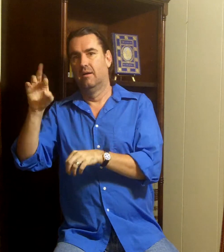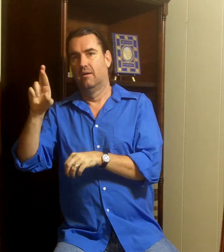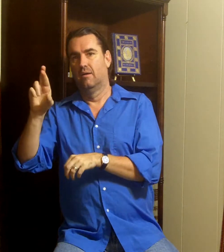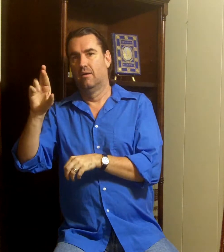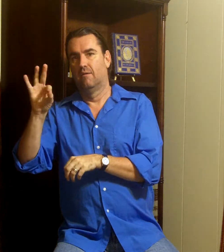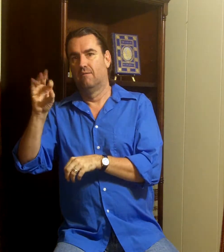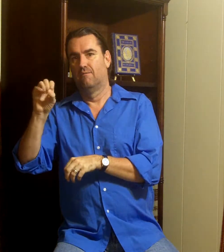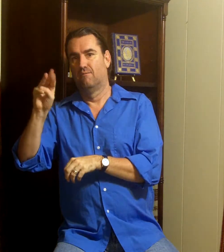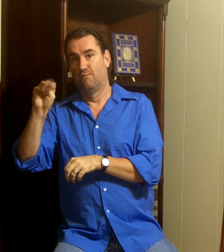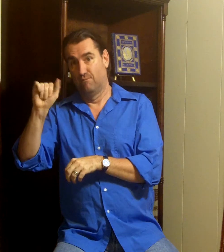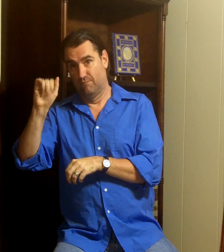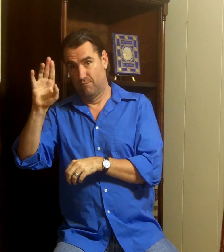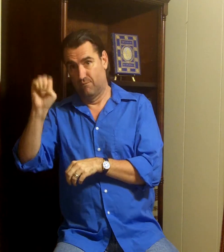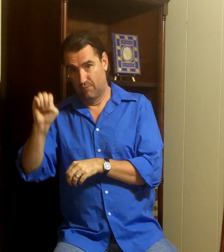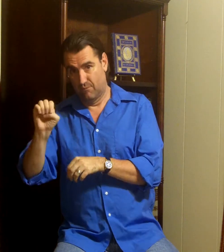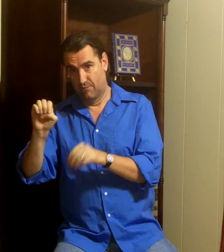sign language or interpreting.